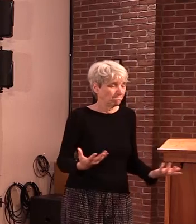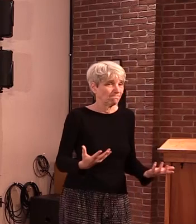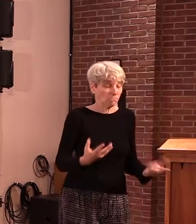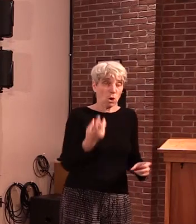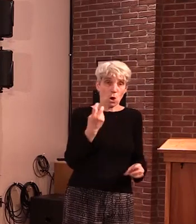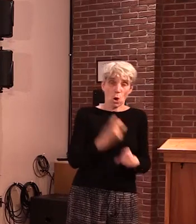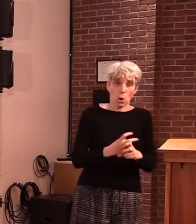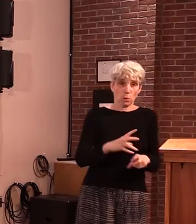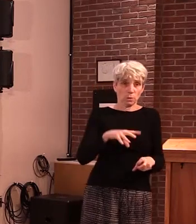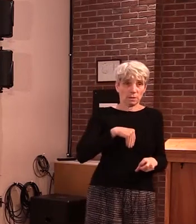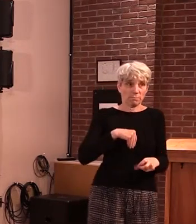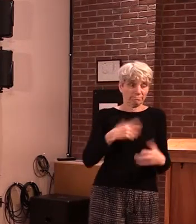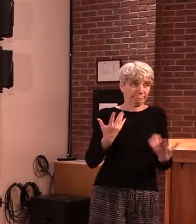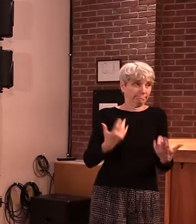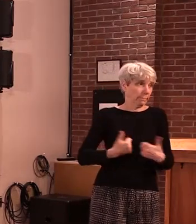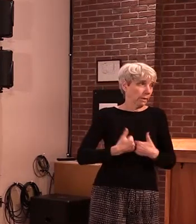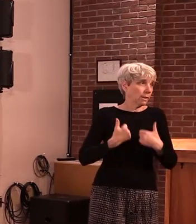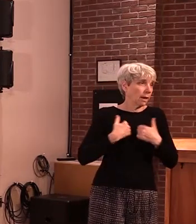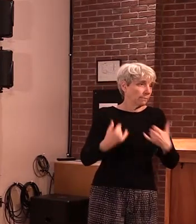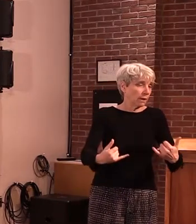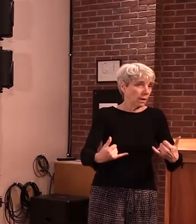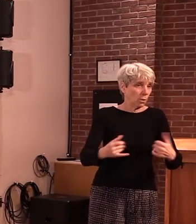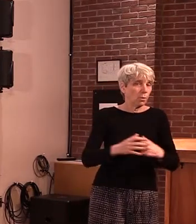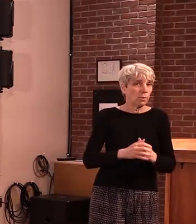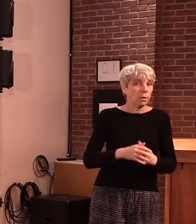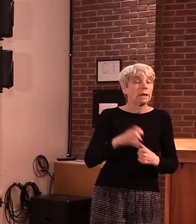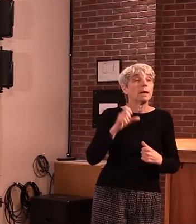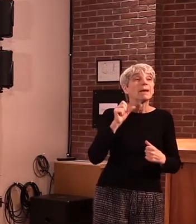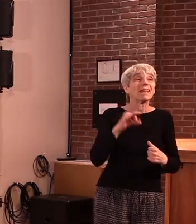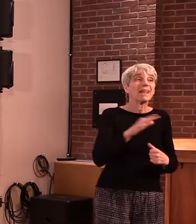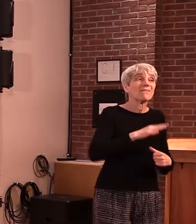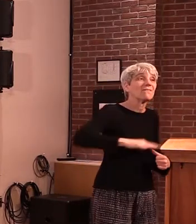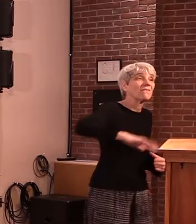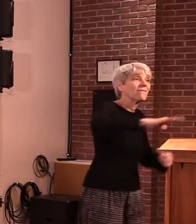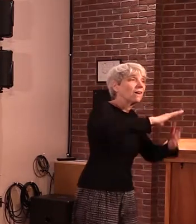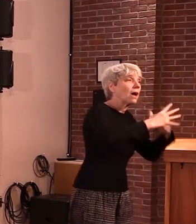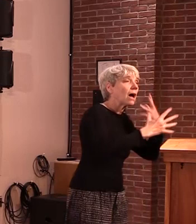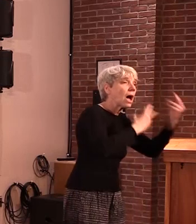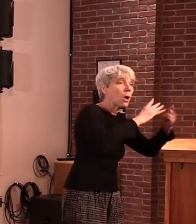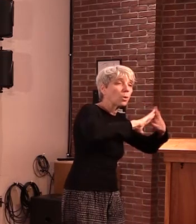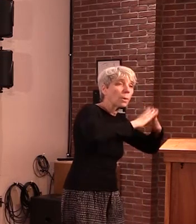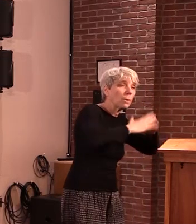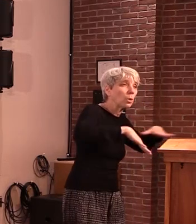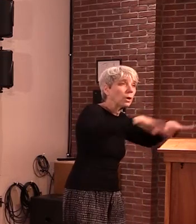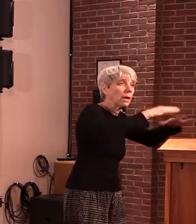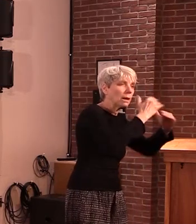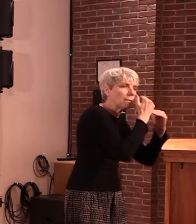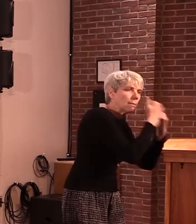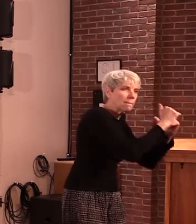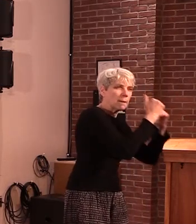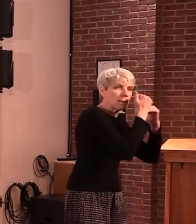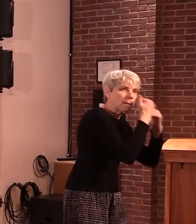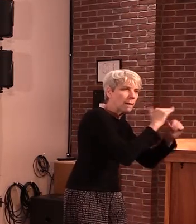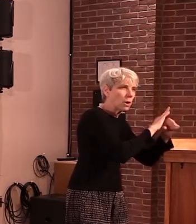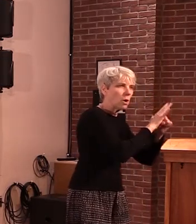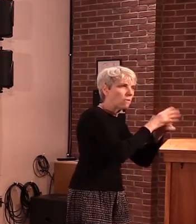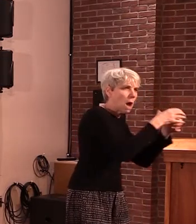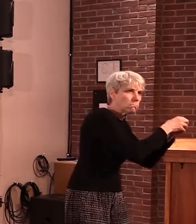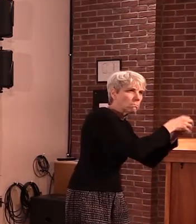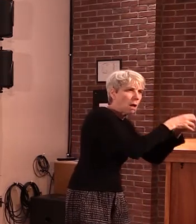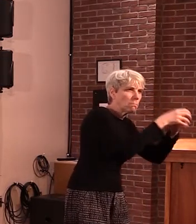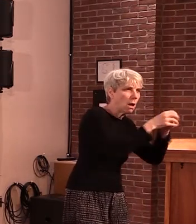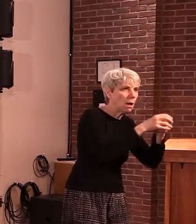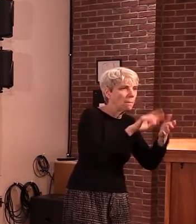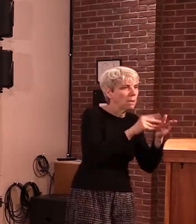If we can continue to maintain the high degree of suppression in our larger society, however, we can minimize the likelihood of positive cases emerging